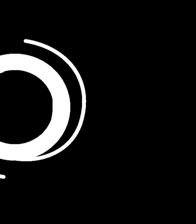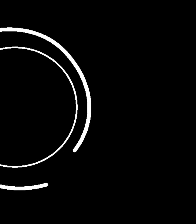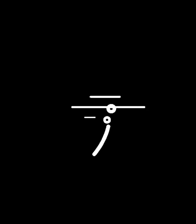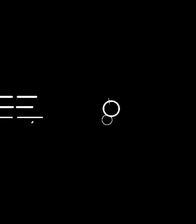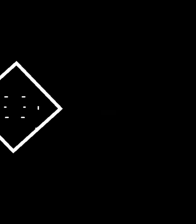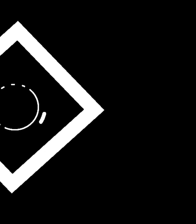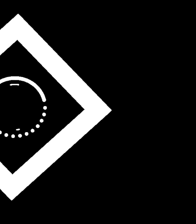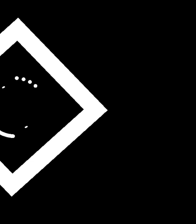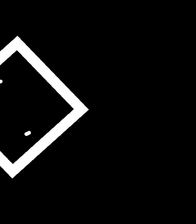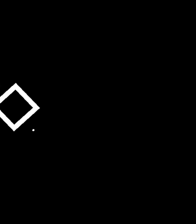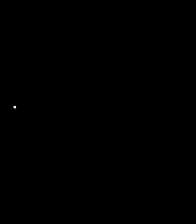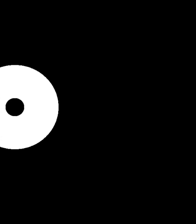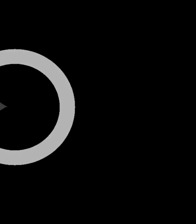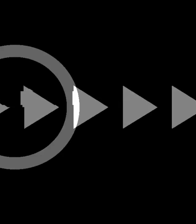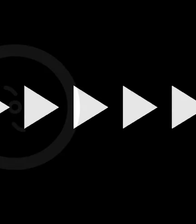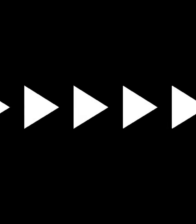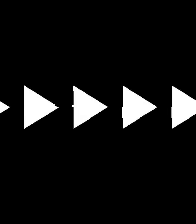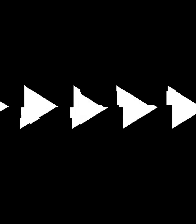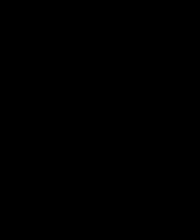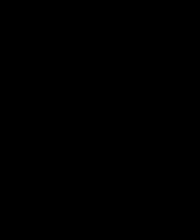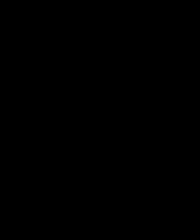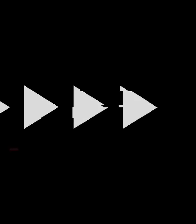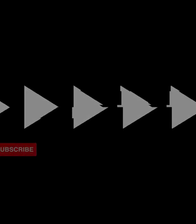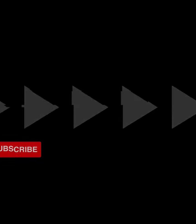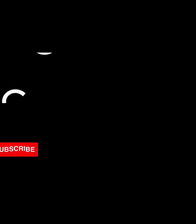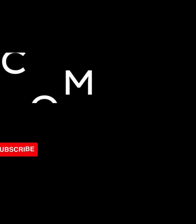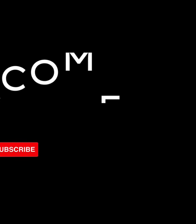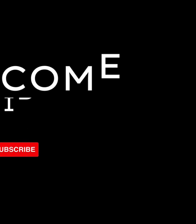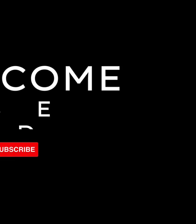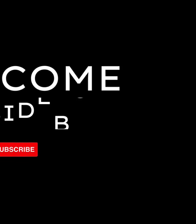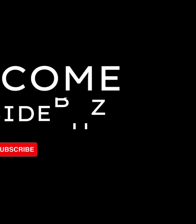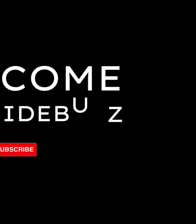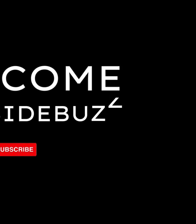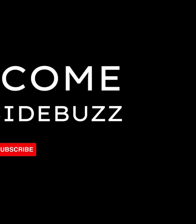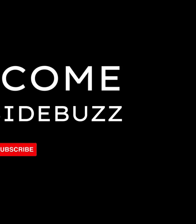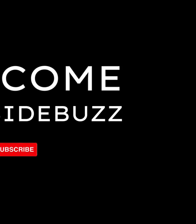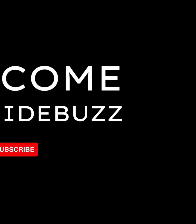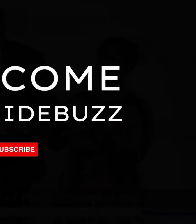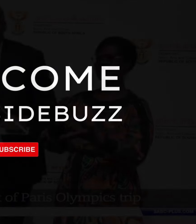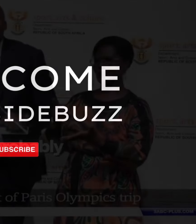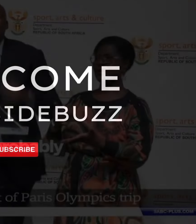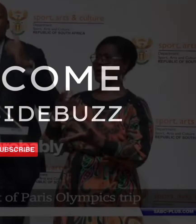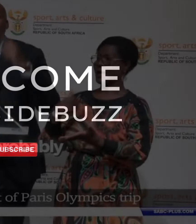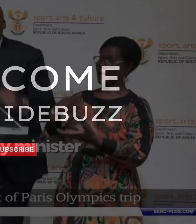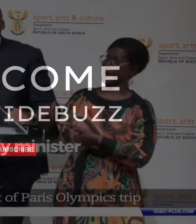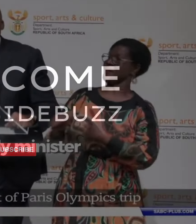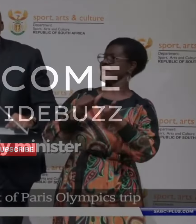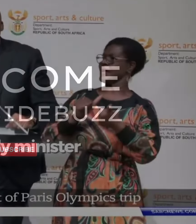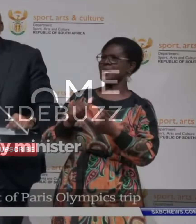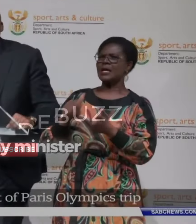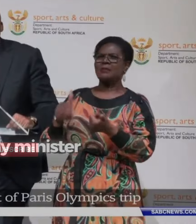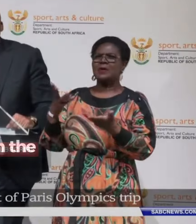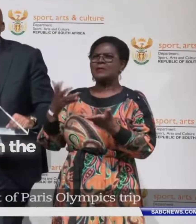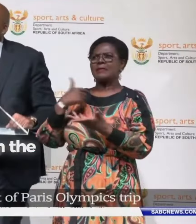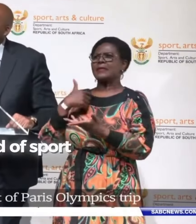Fam, grab your popcorn because Minister Gayton Mckenzie is back and switching things up in a big way after the Paris backlash. So